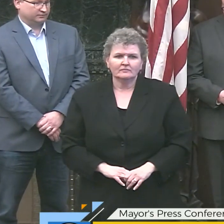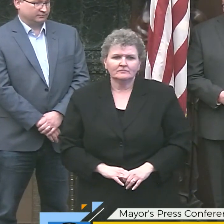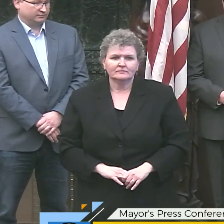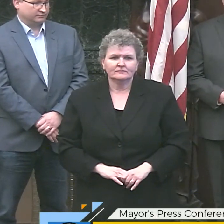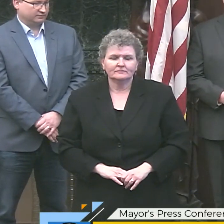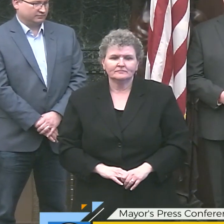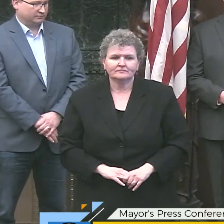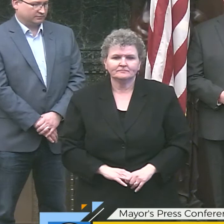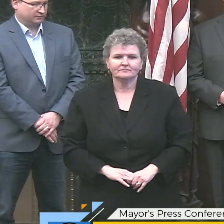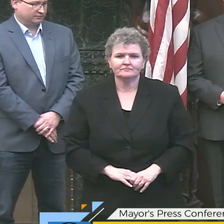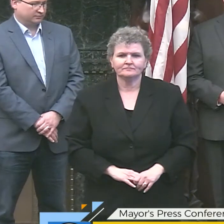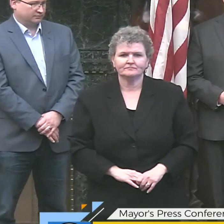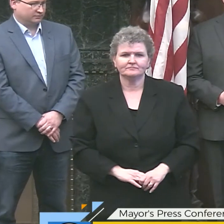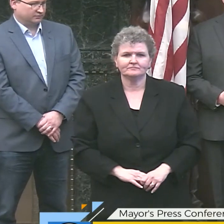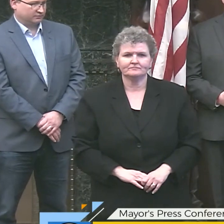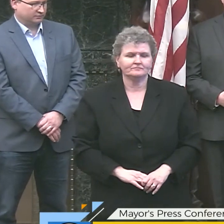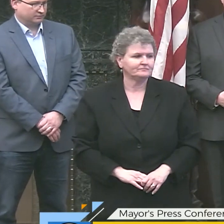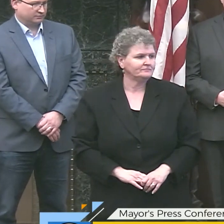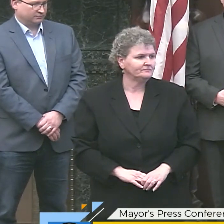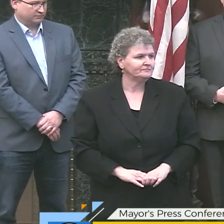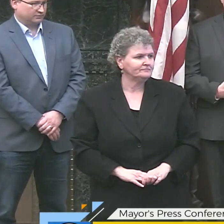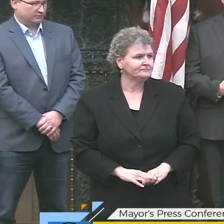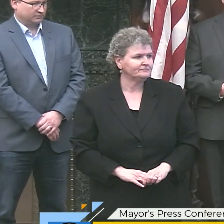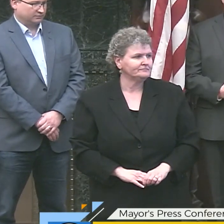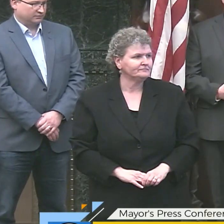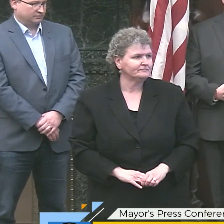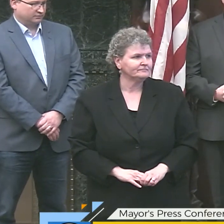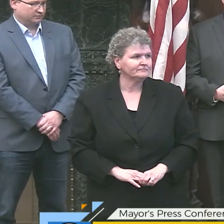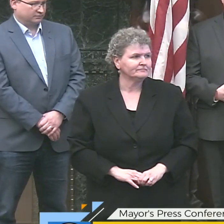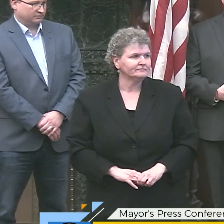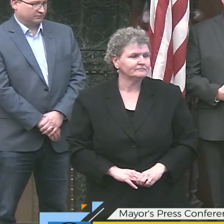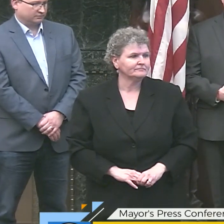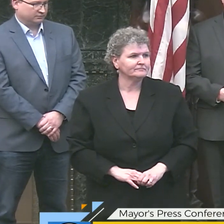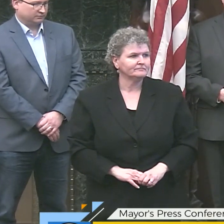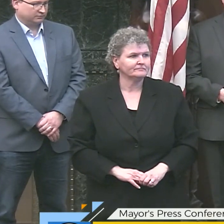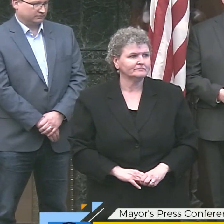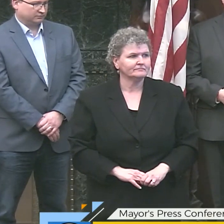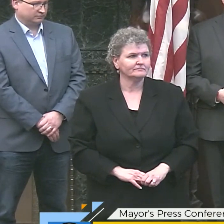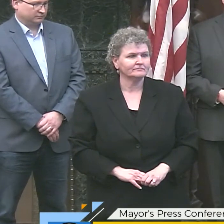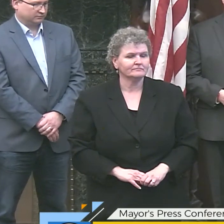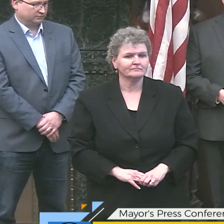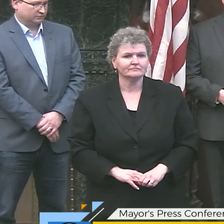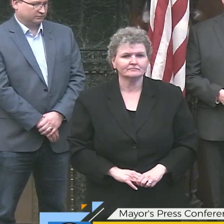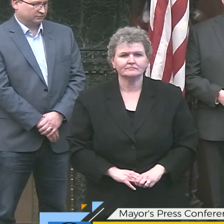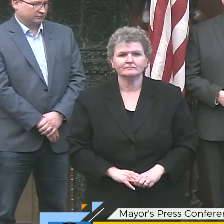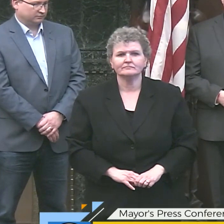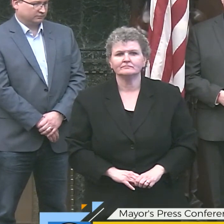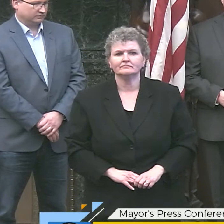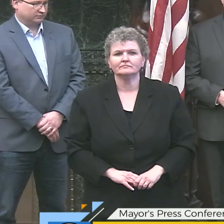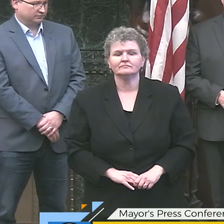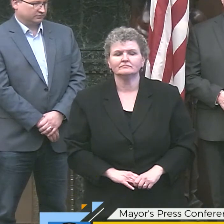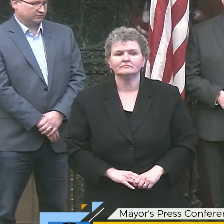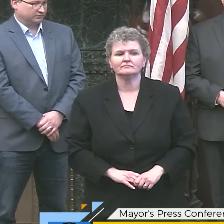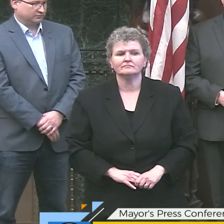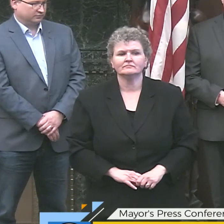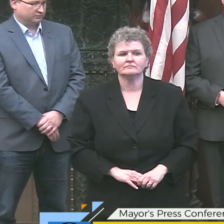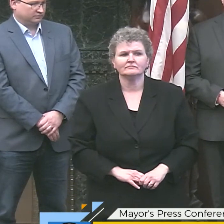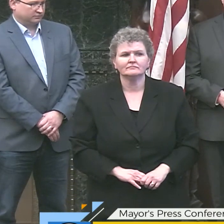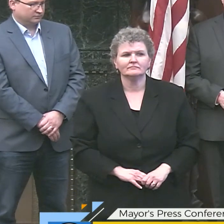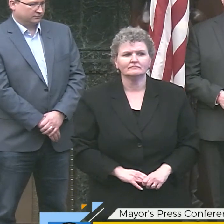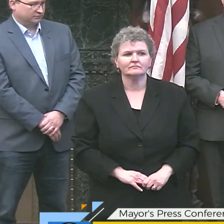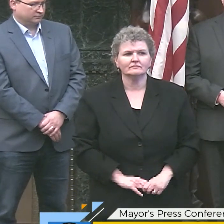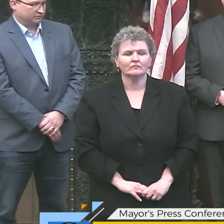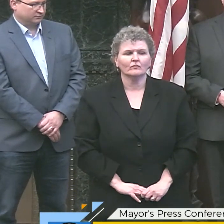pero al mismo tiempo reconocemos que estos retos son específicos y estamos viendo qué se puede hacer con los proveedores de servicios